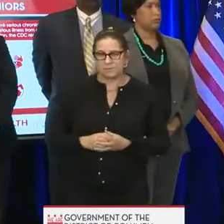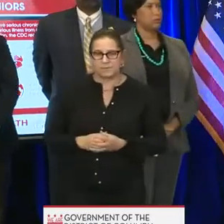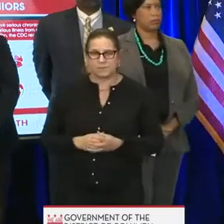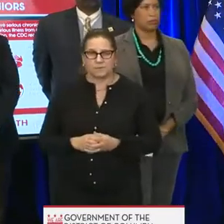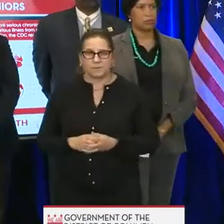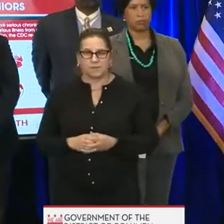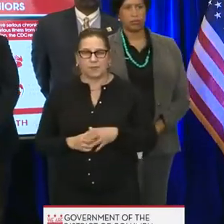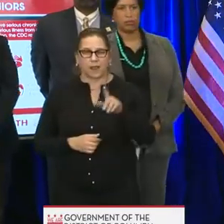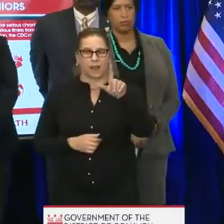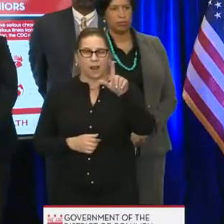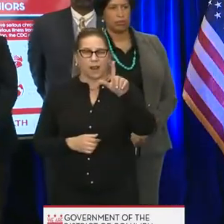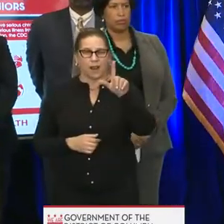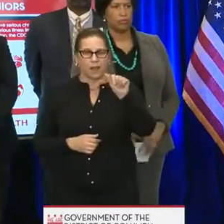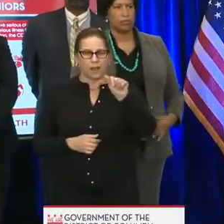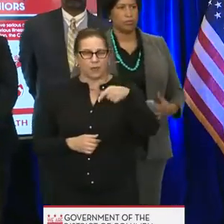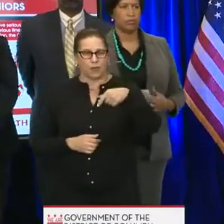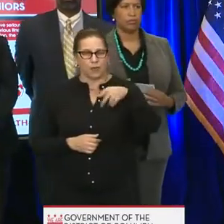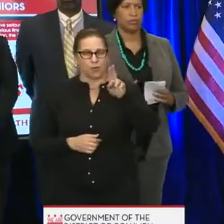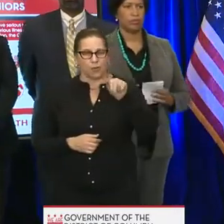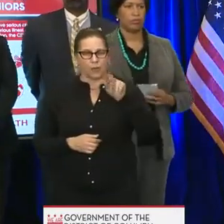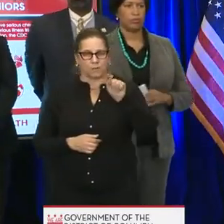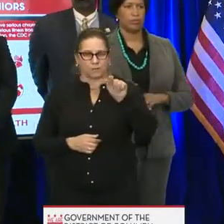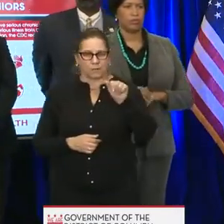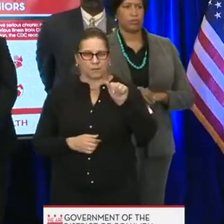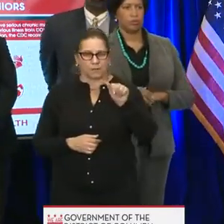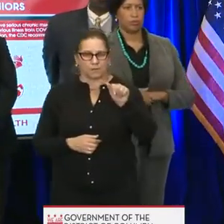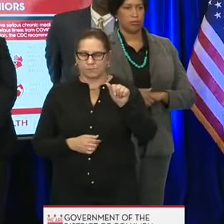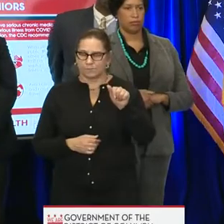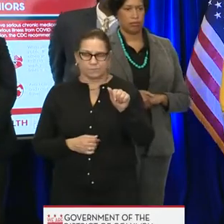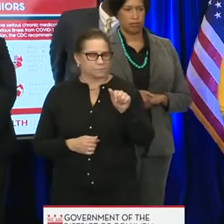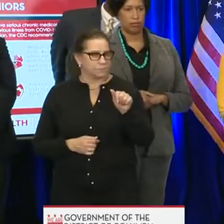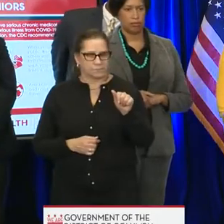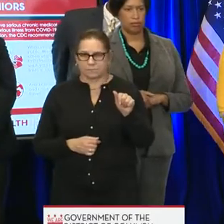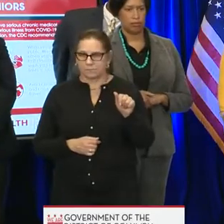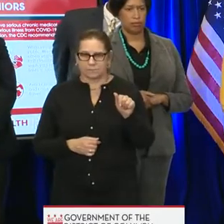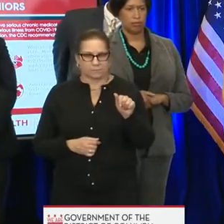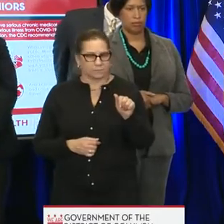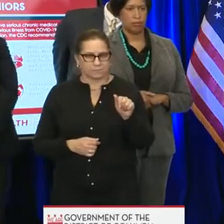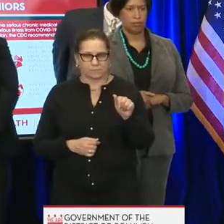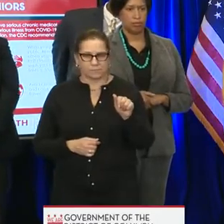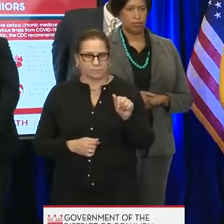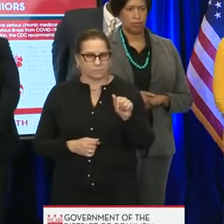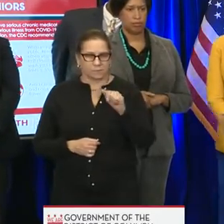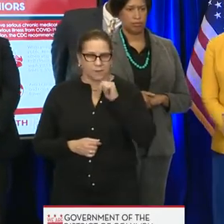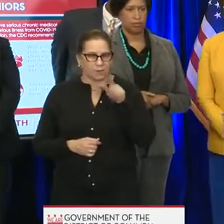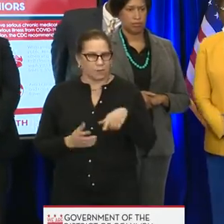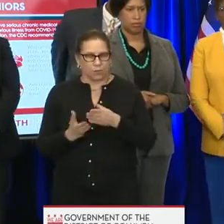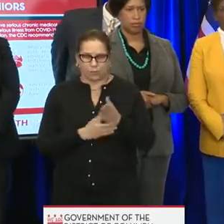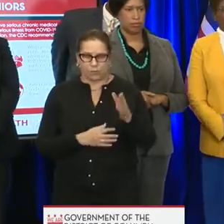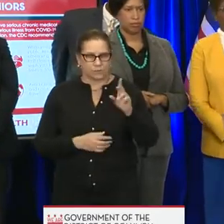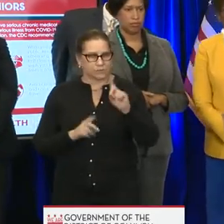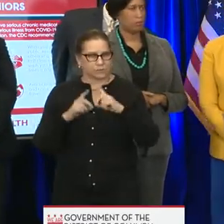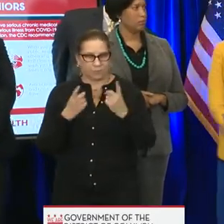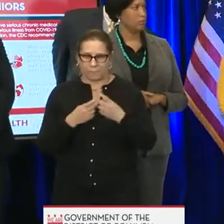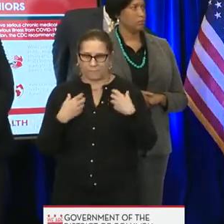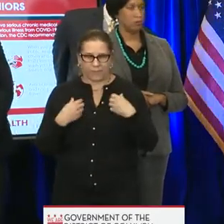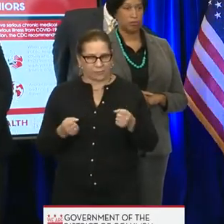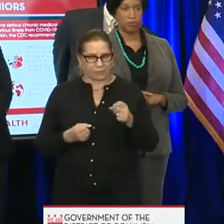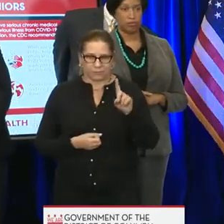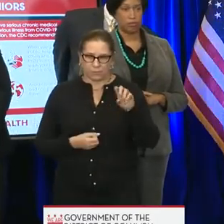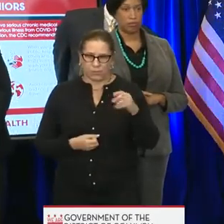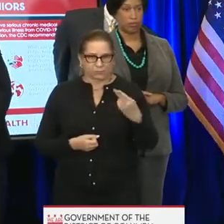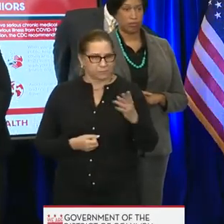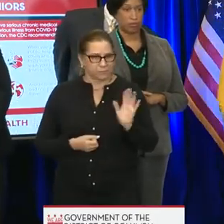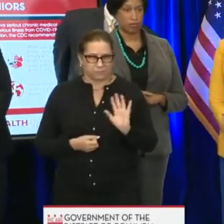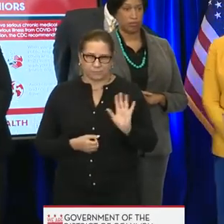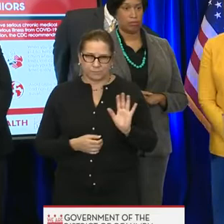You do not need to go through the Department of Health to use a commercial laboratory. And is that the case starting today, or? That has always